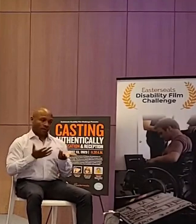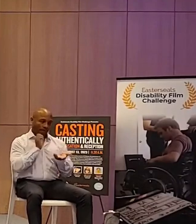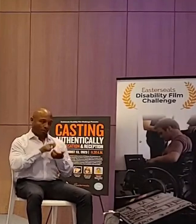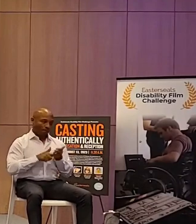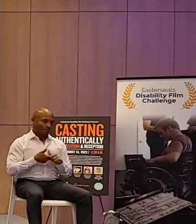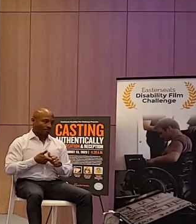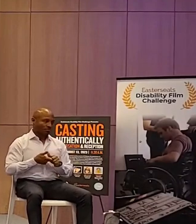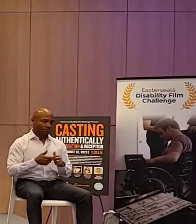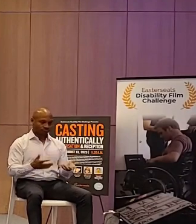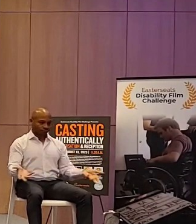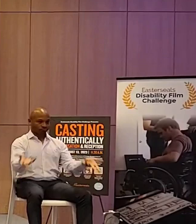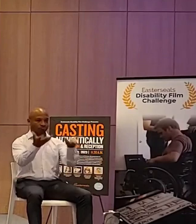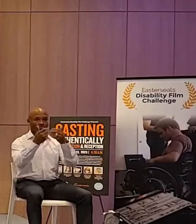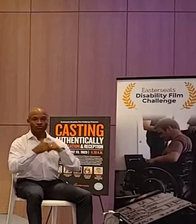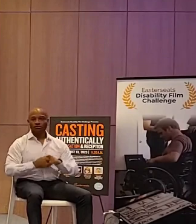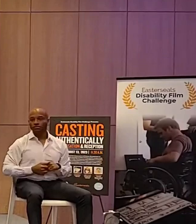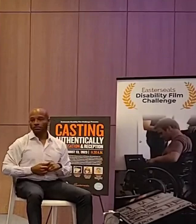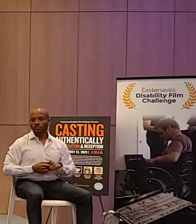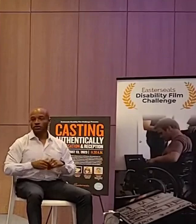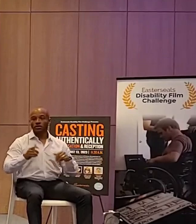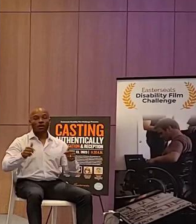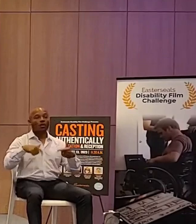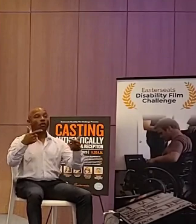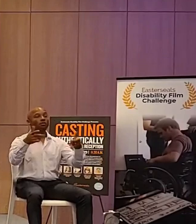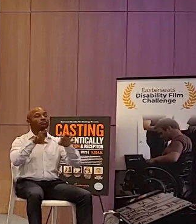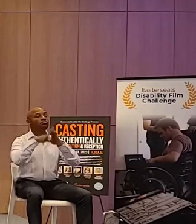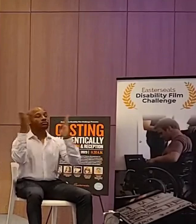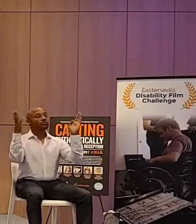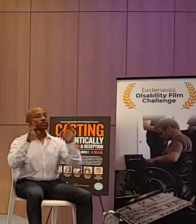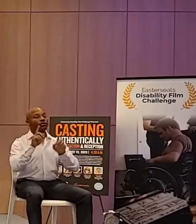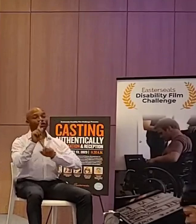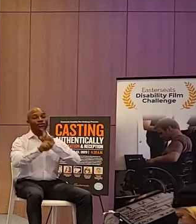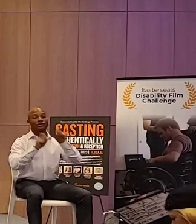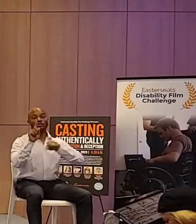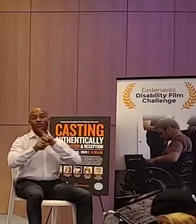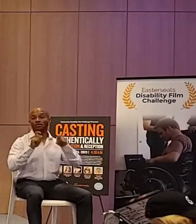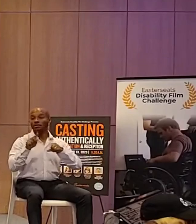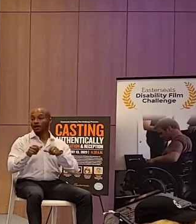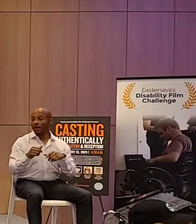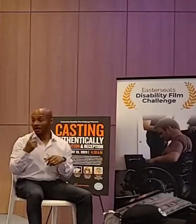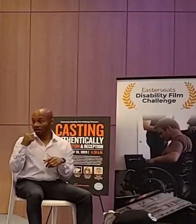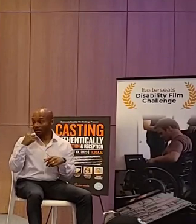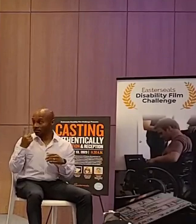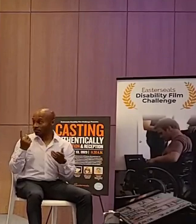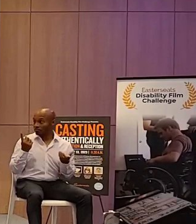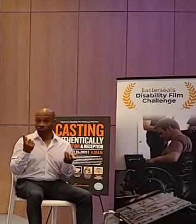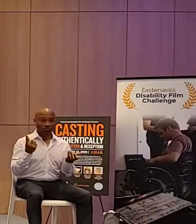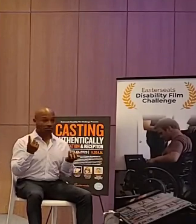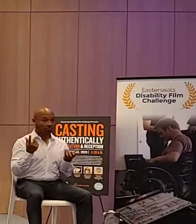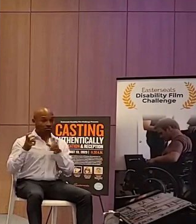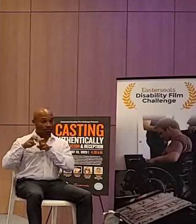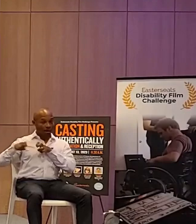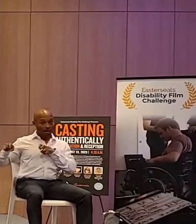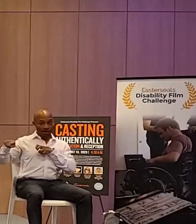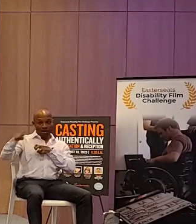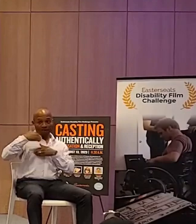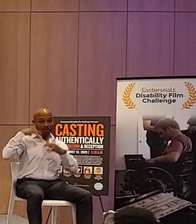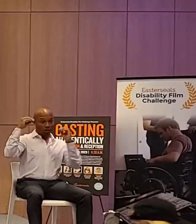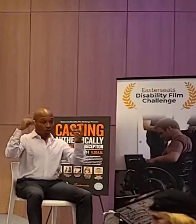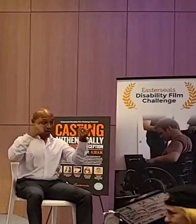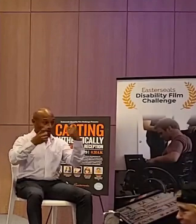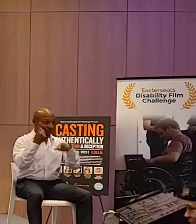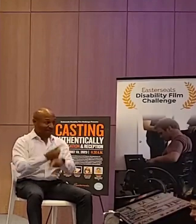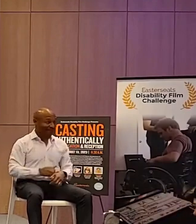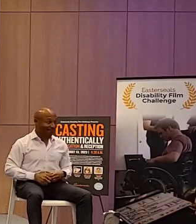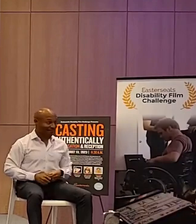that point again. We're going to throw it open to some questions. If I don't think anybody here would have any questions of this illustrious... No. I'm going to handle over